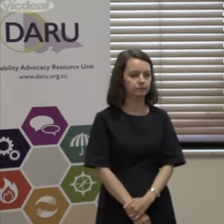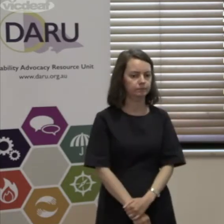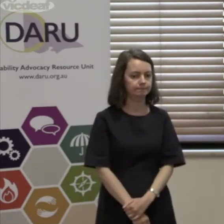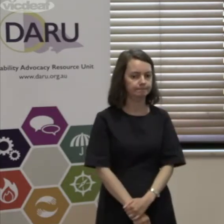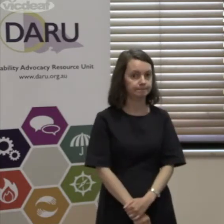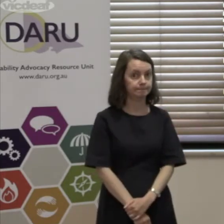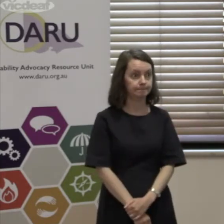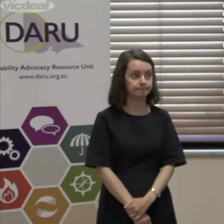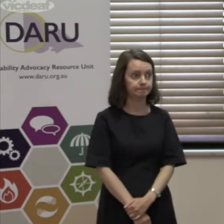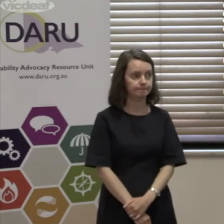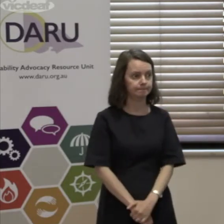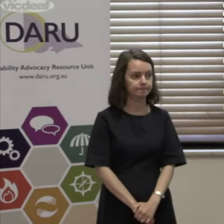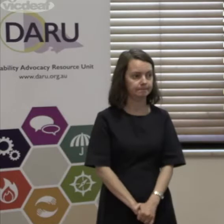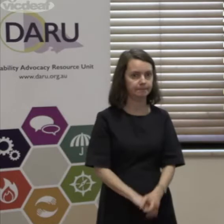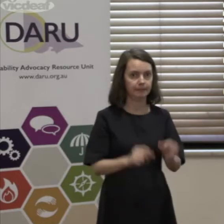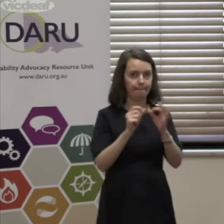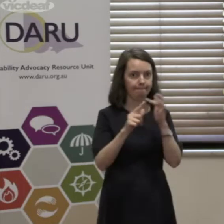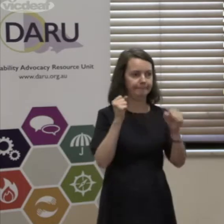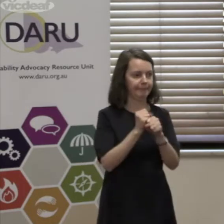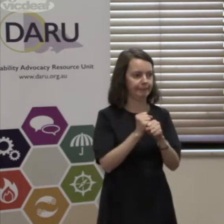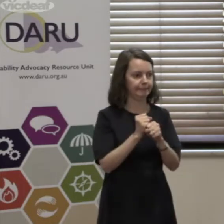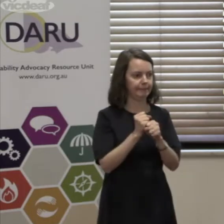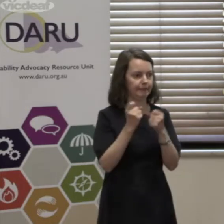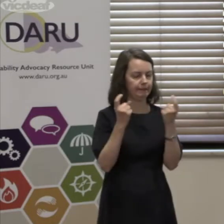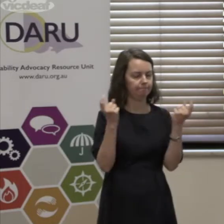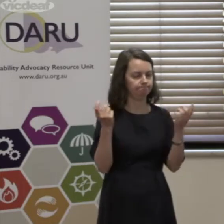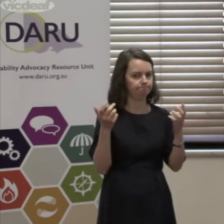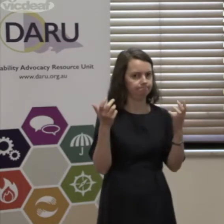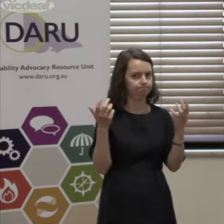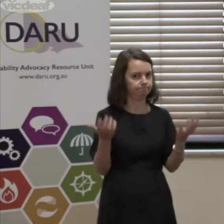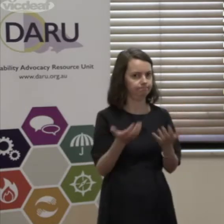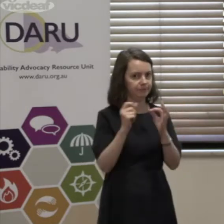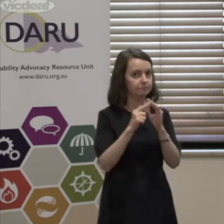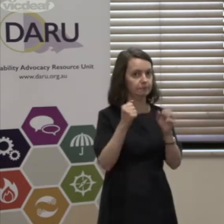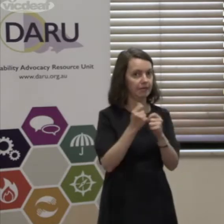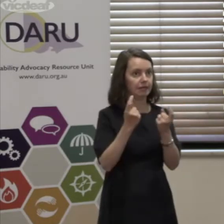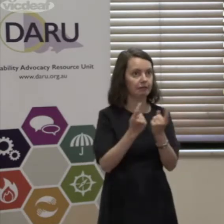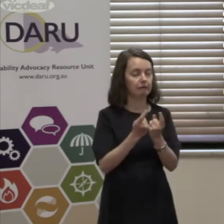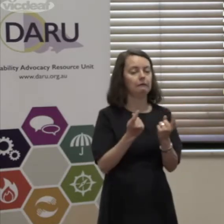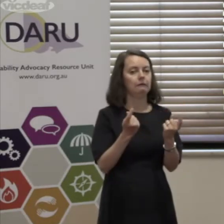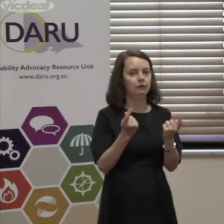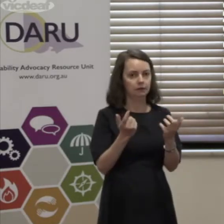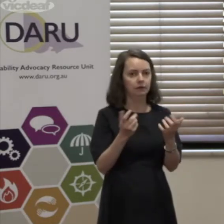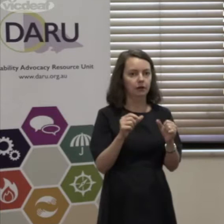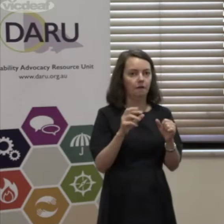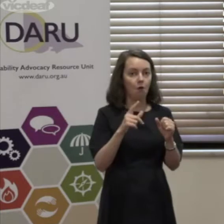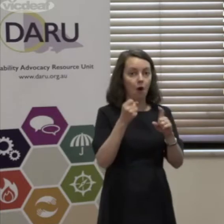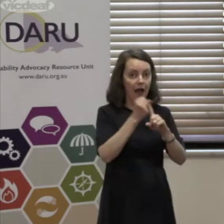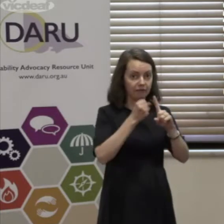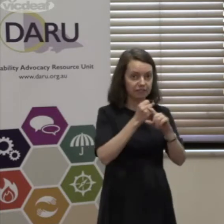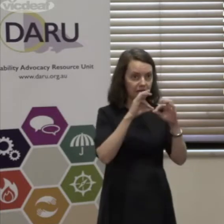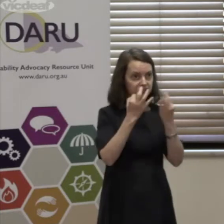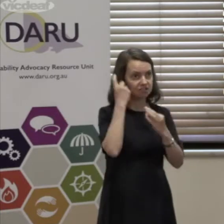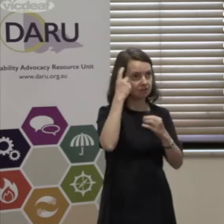So it's a big thing to think about whether or not that might be a direction that we'll go in. But as I said, when I